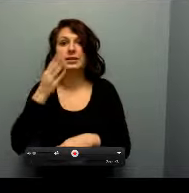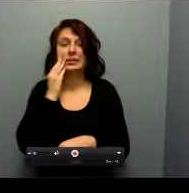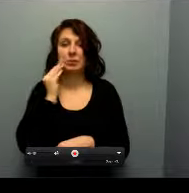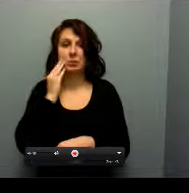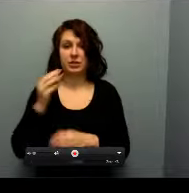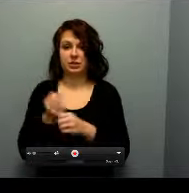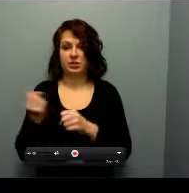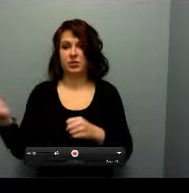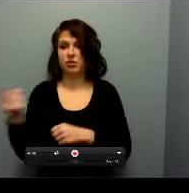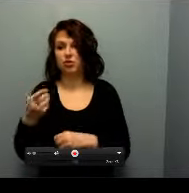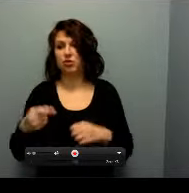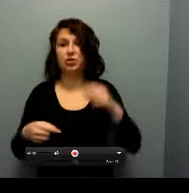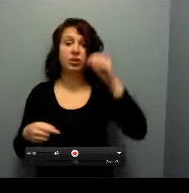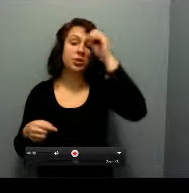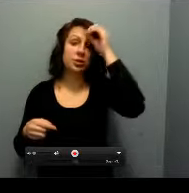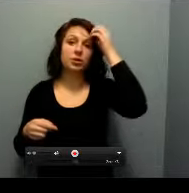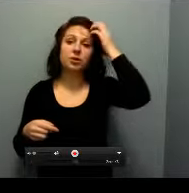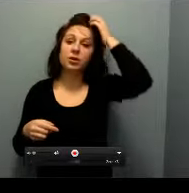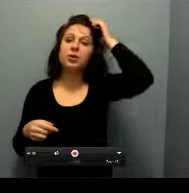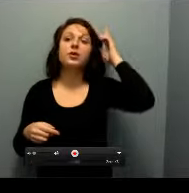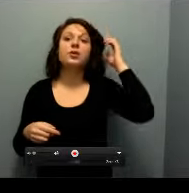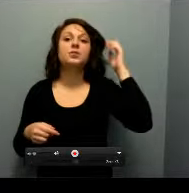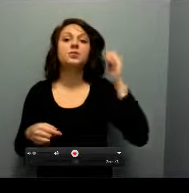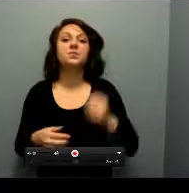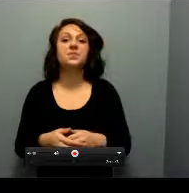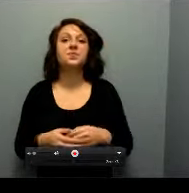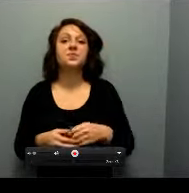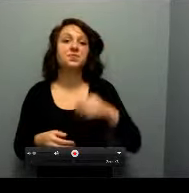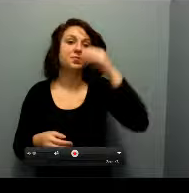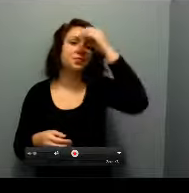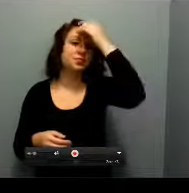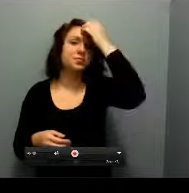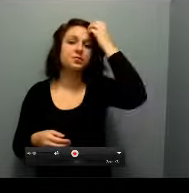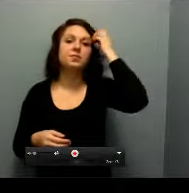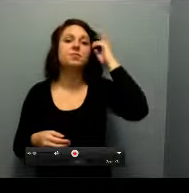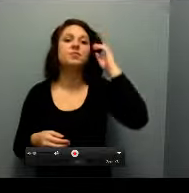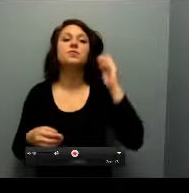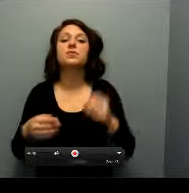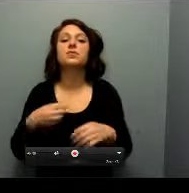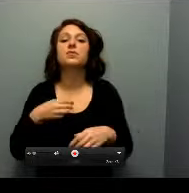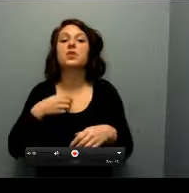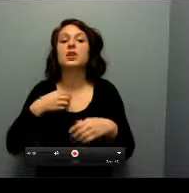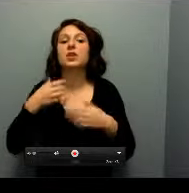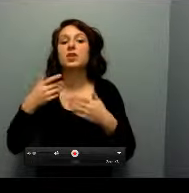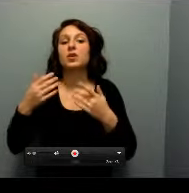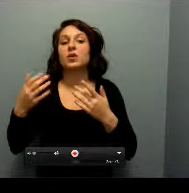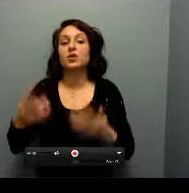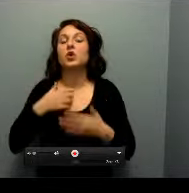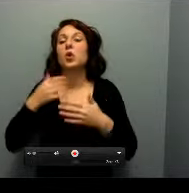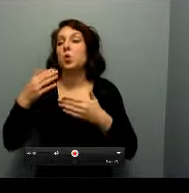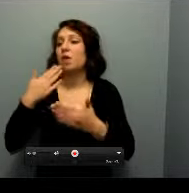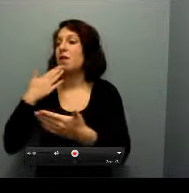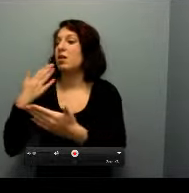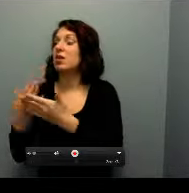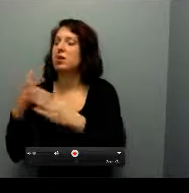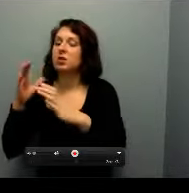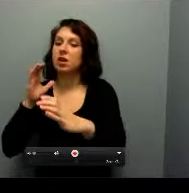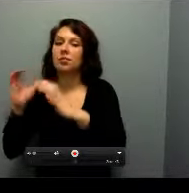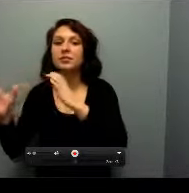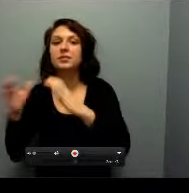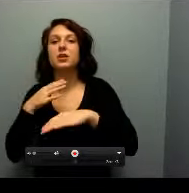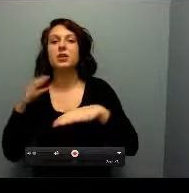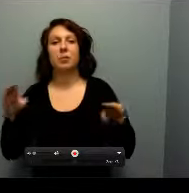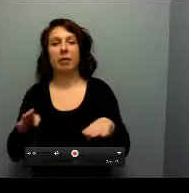So you've got to provide them through conversation, behavioral awareness, if there's issues with that,